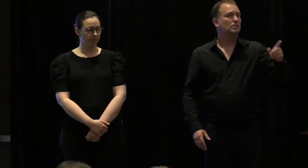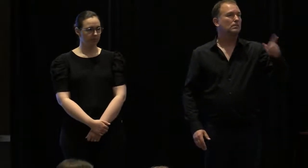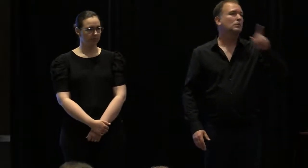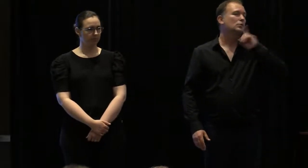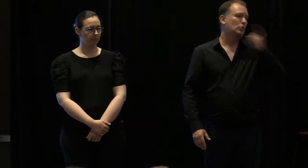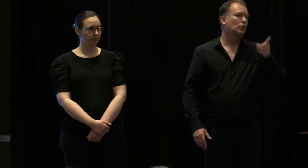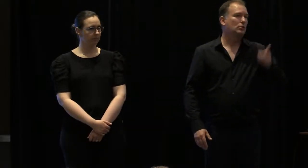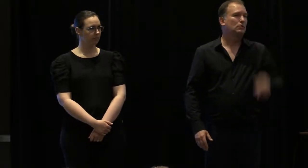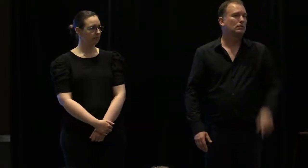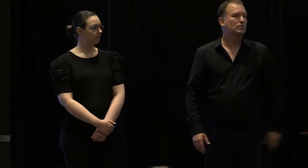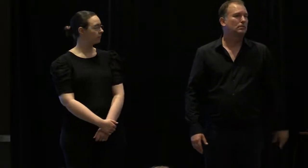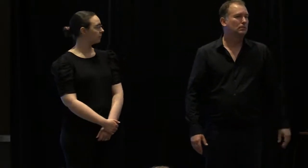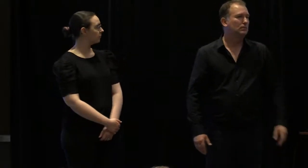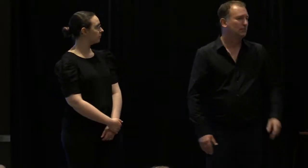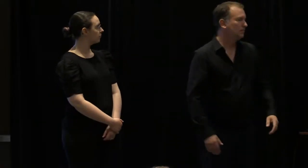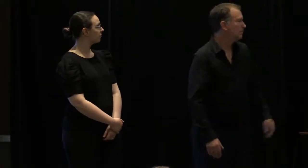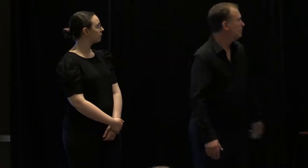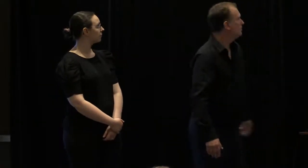All right.